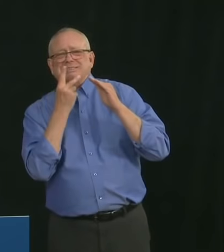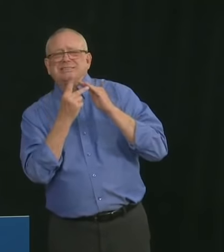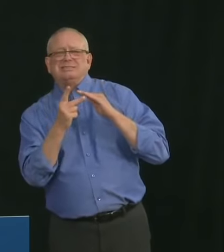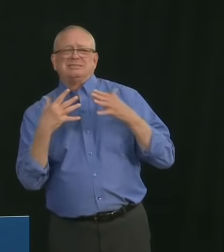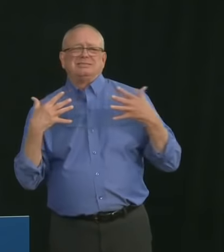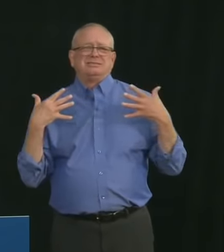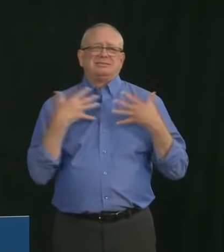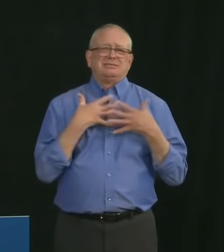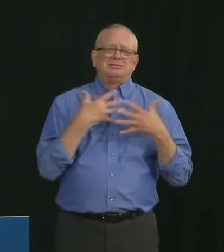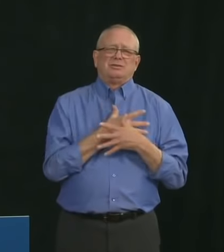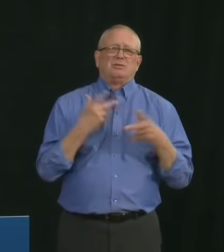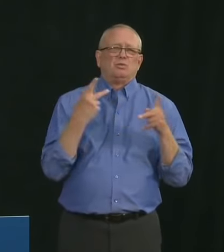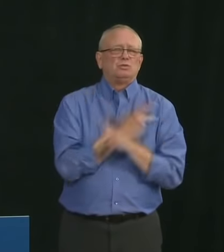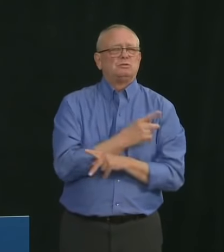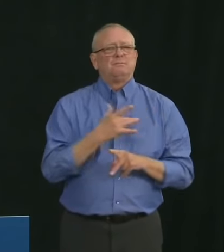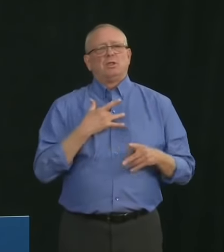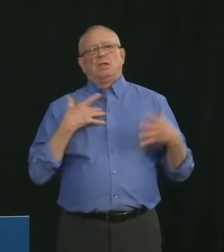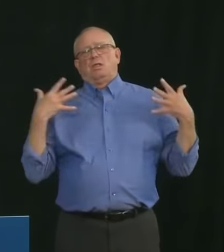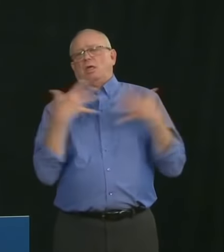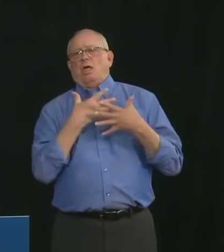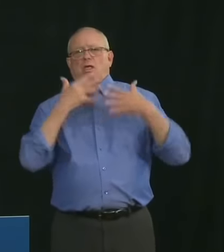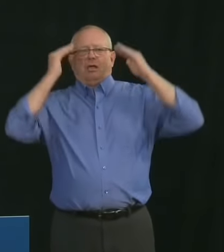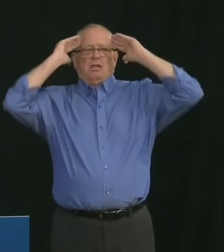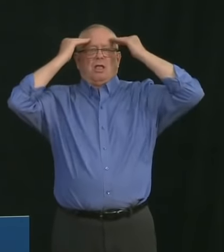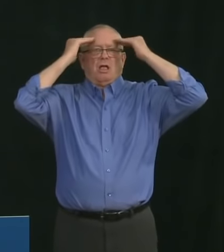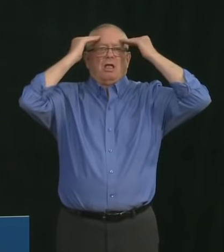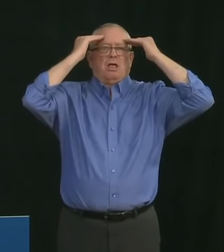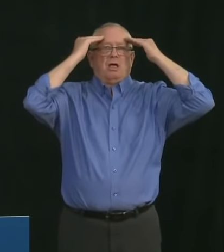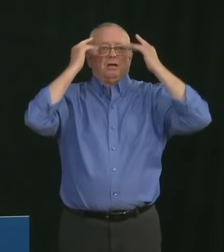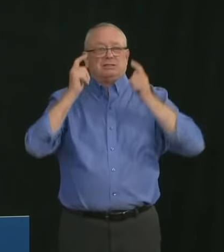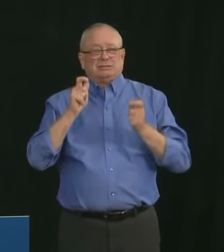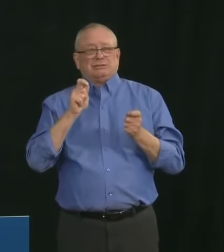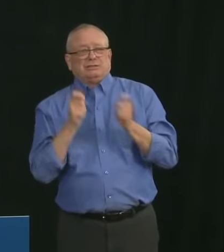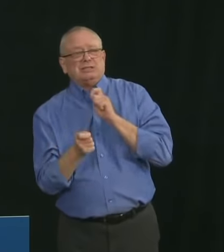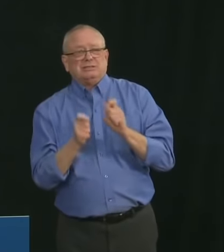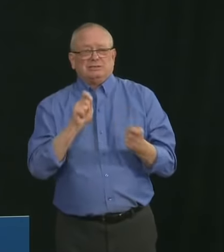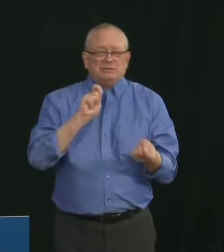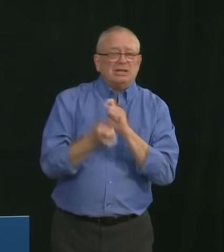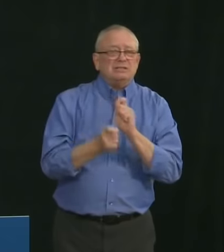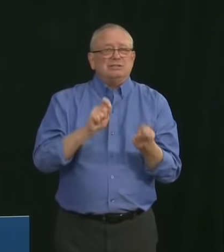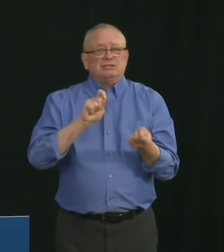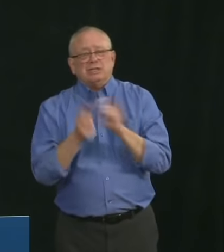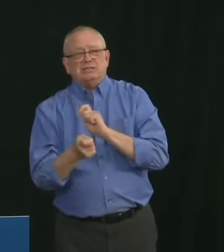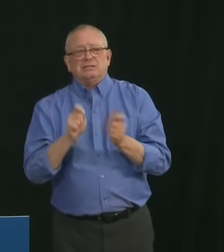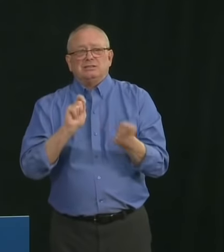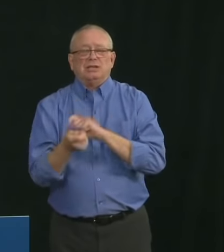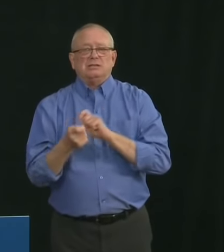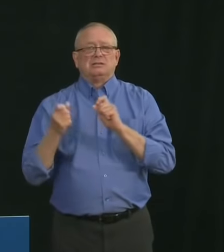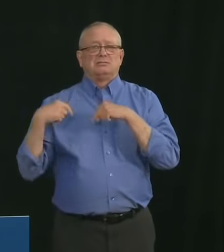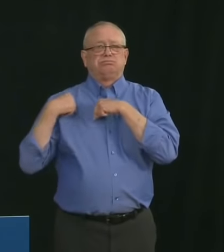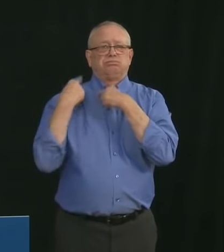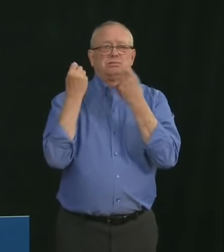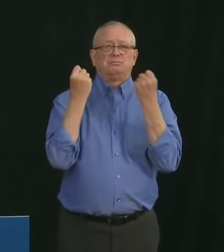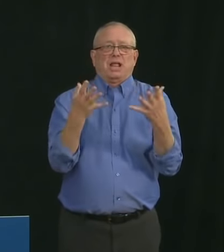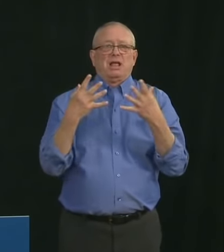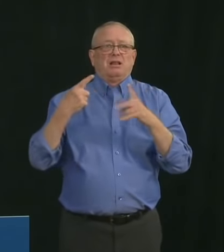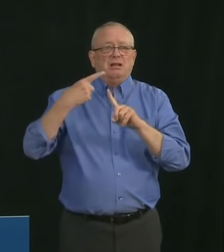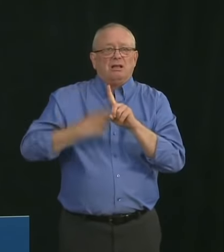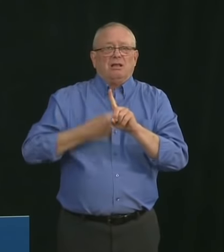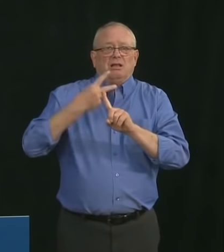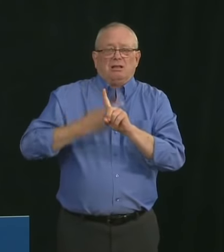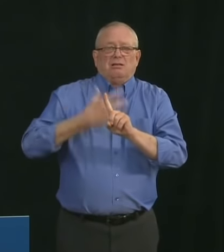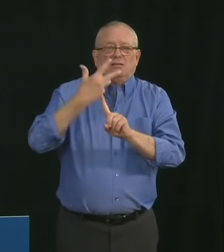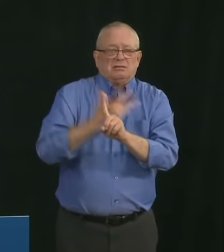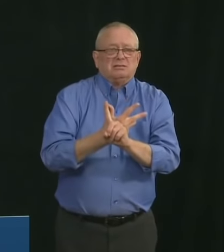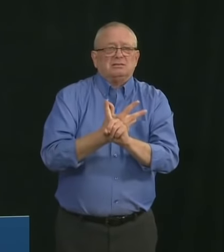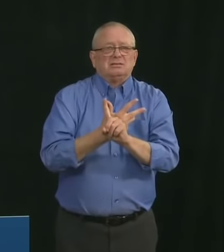triggered by change and uncertainty, and we have had a great deal of both in the last few months. Learning to live with uncertainty is